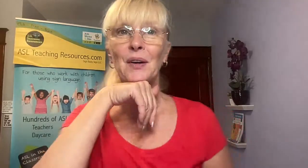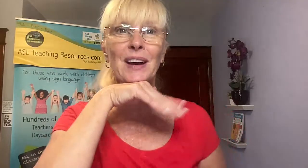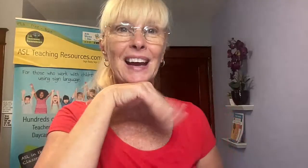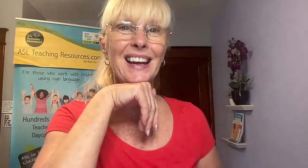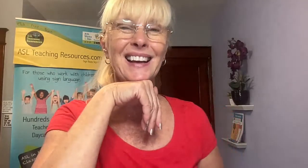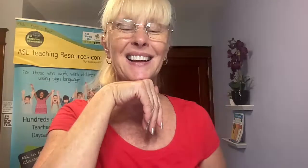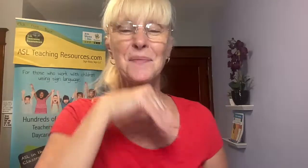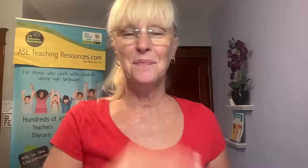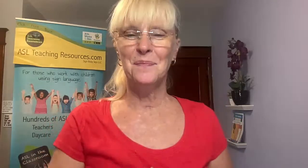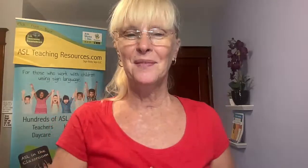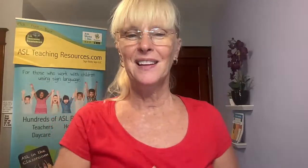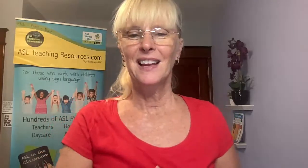Okay?